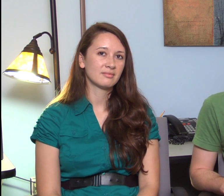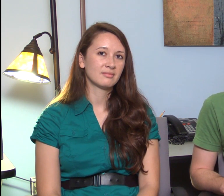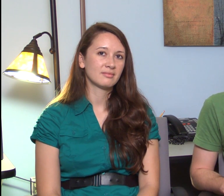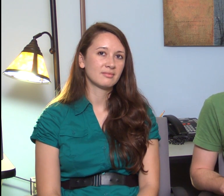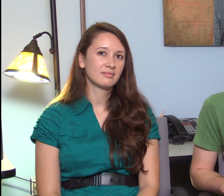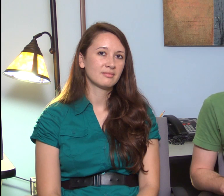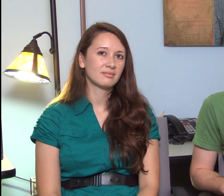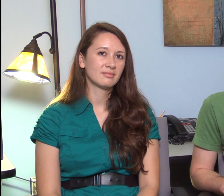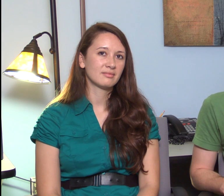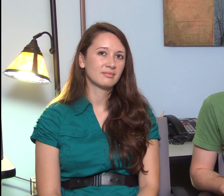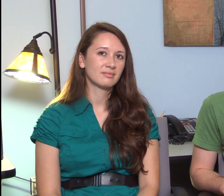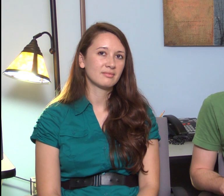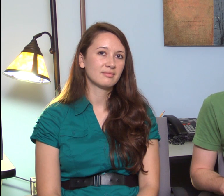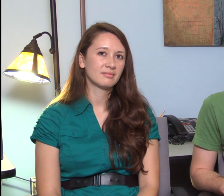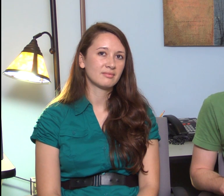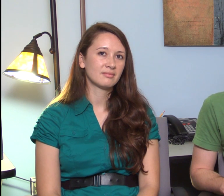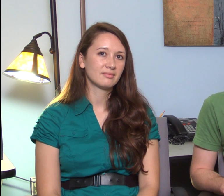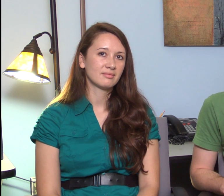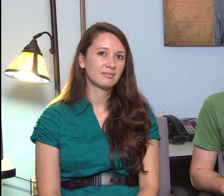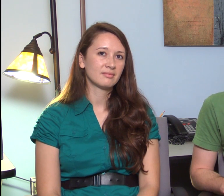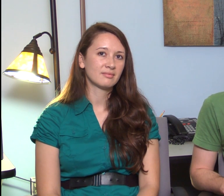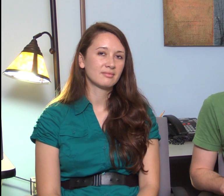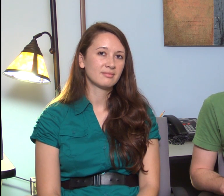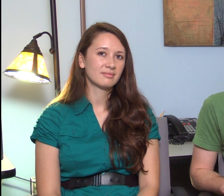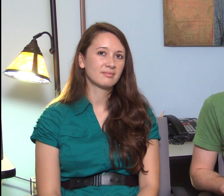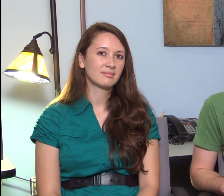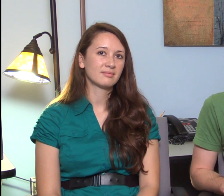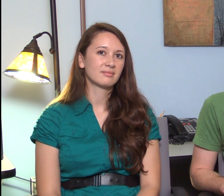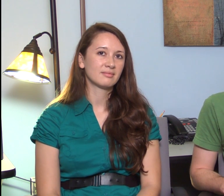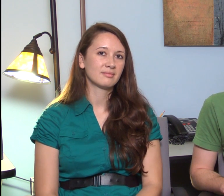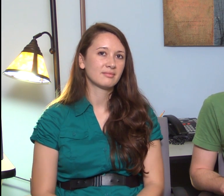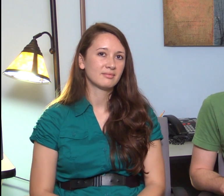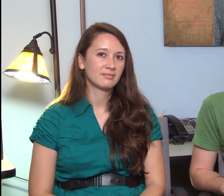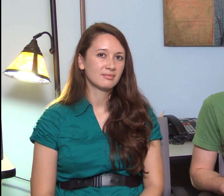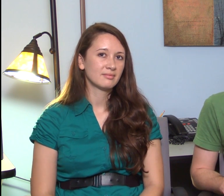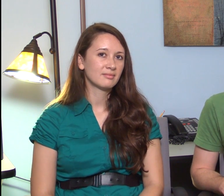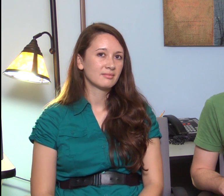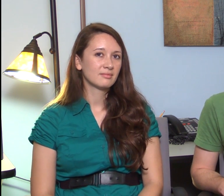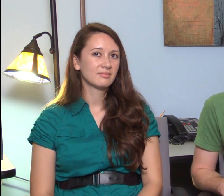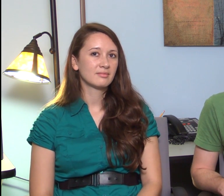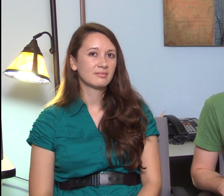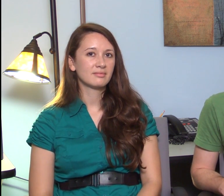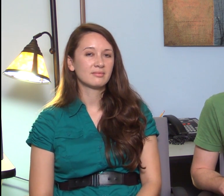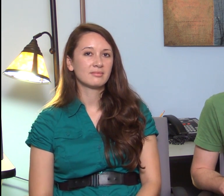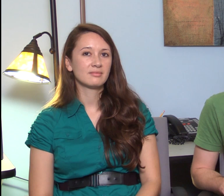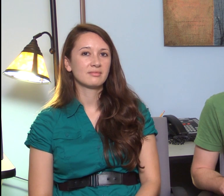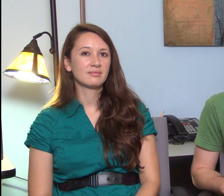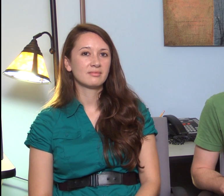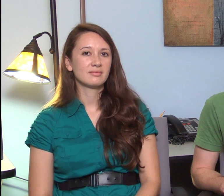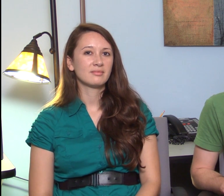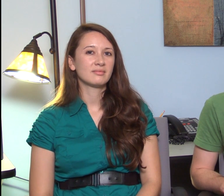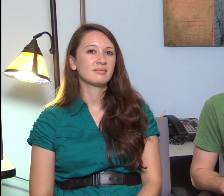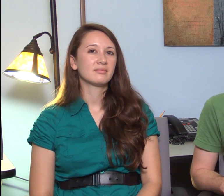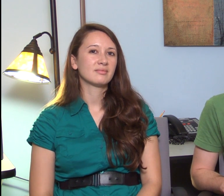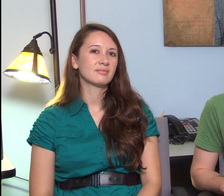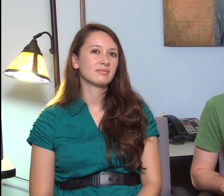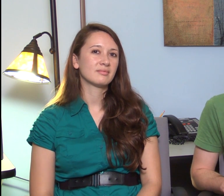constraints. They show that there's no consistent digital, and by mapping the different levels of digital proliferation onto specific areas of the